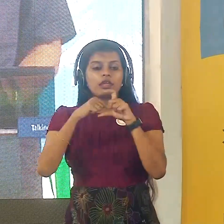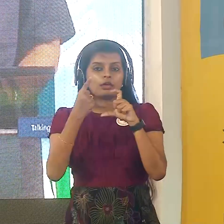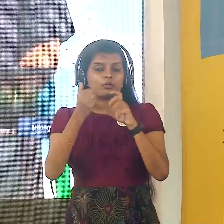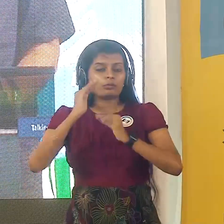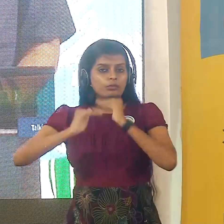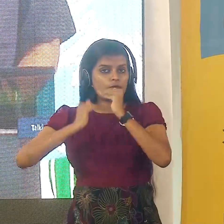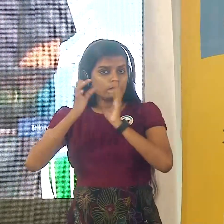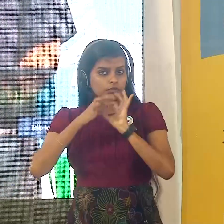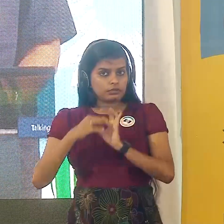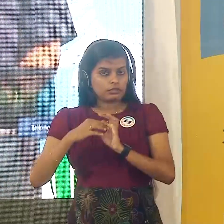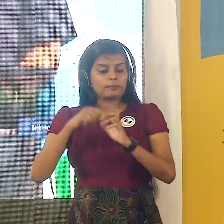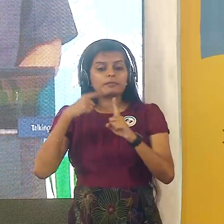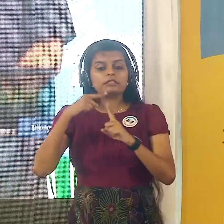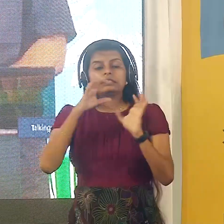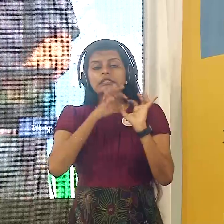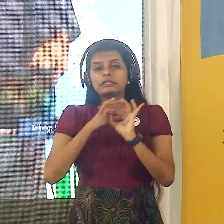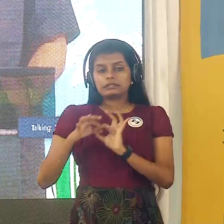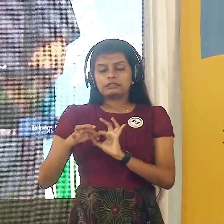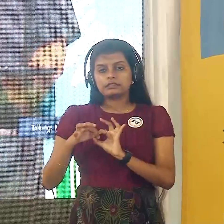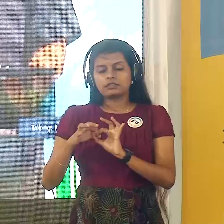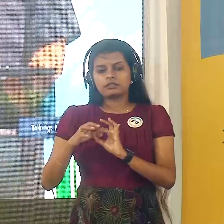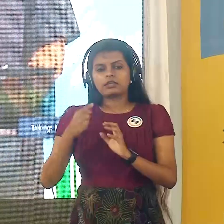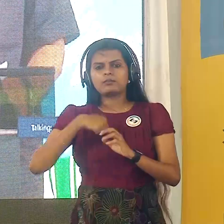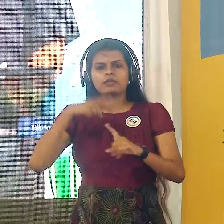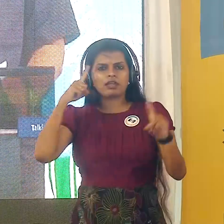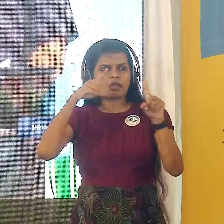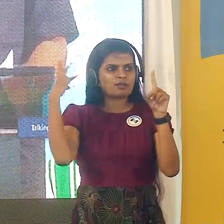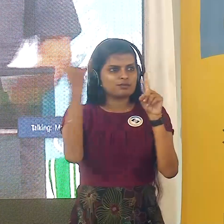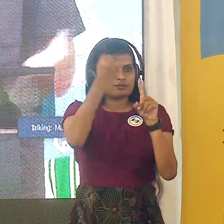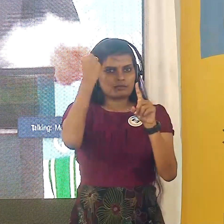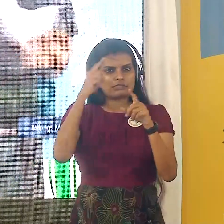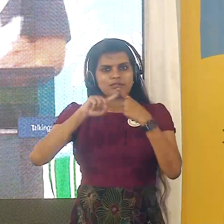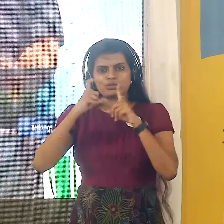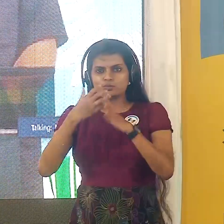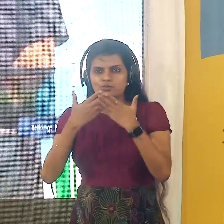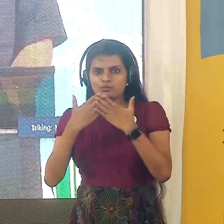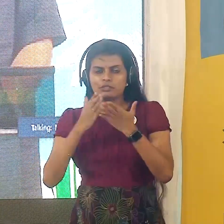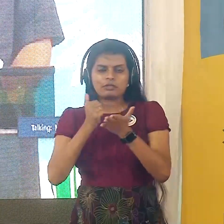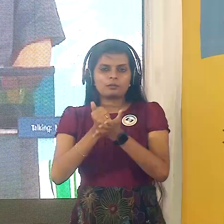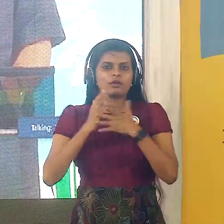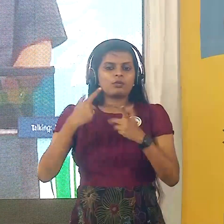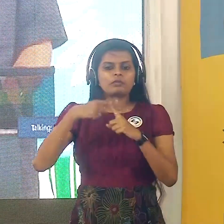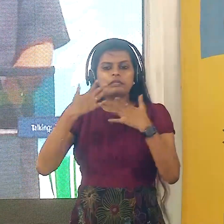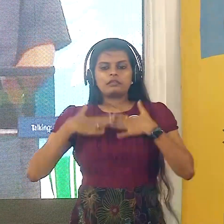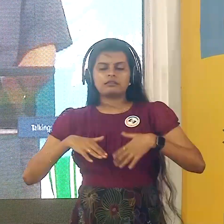growth on the basis of our achievements in the field of education and health.